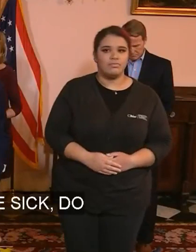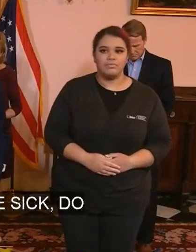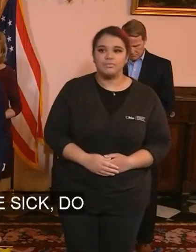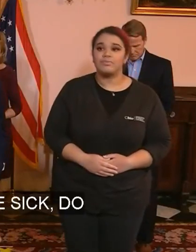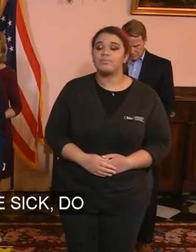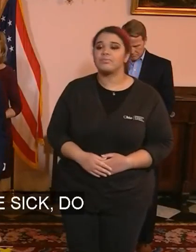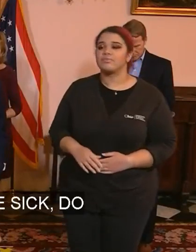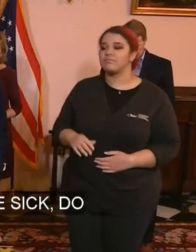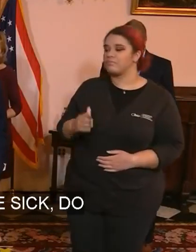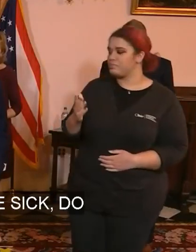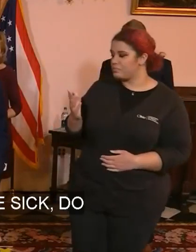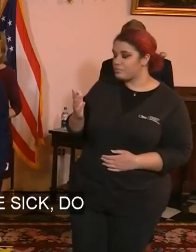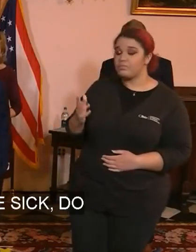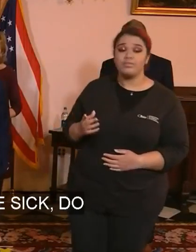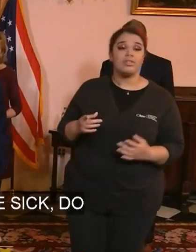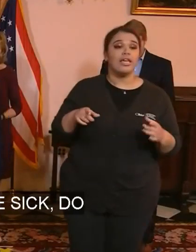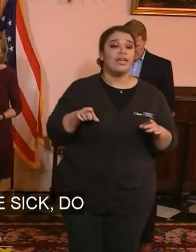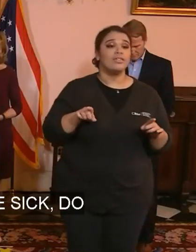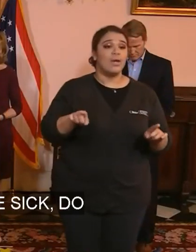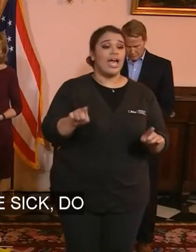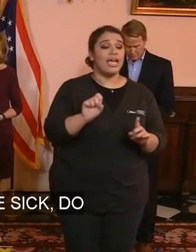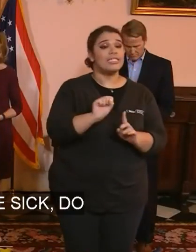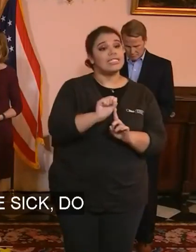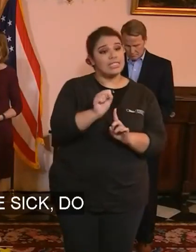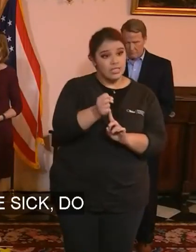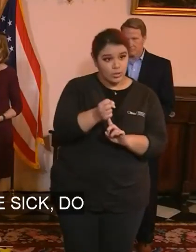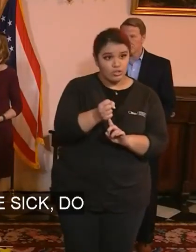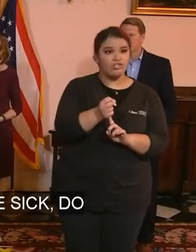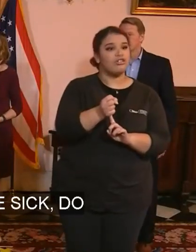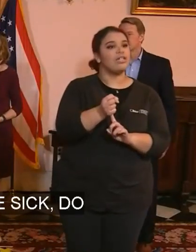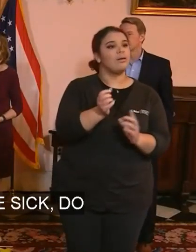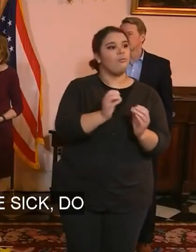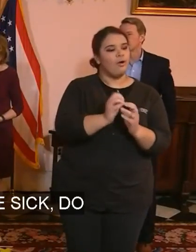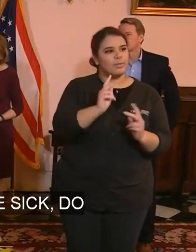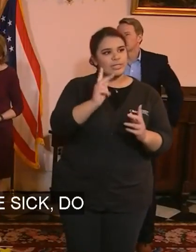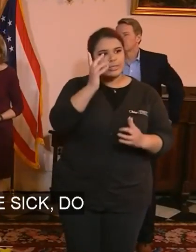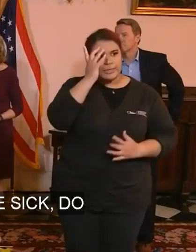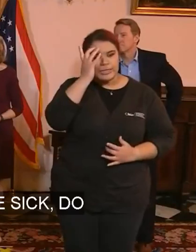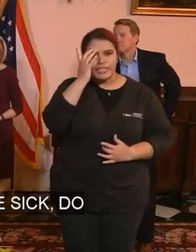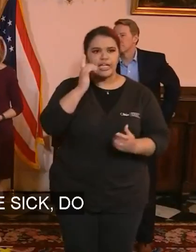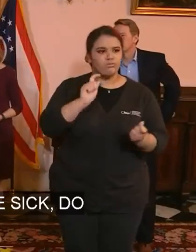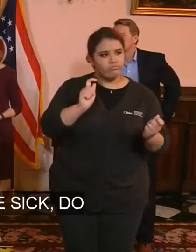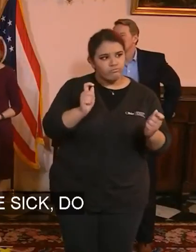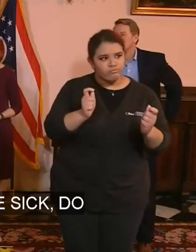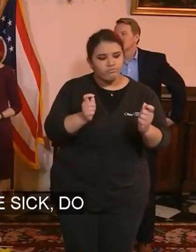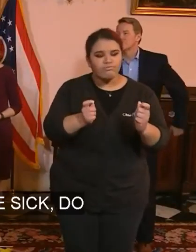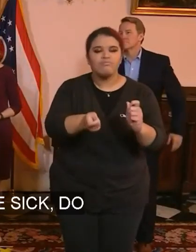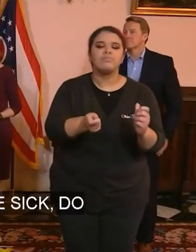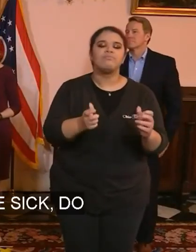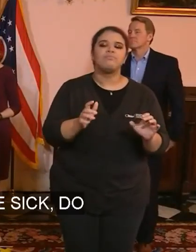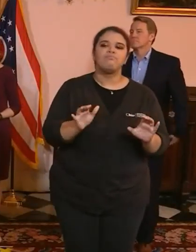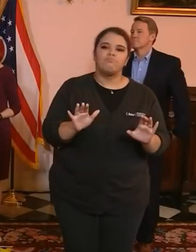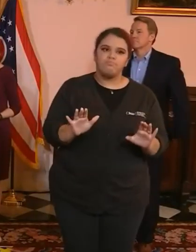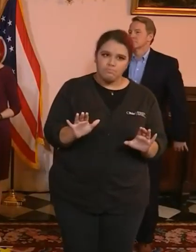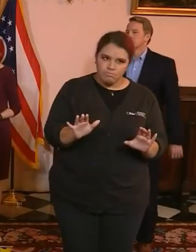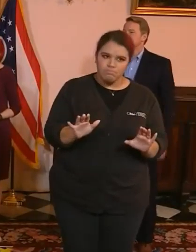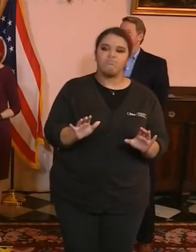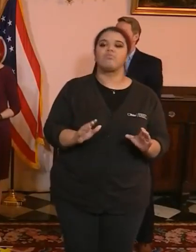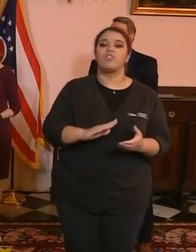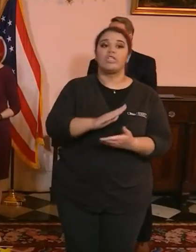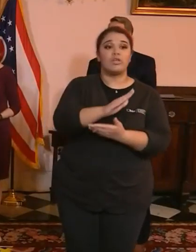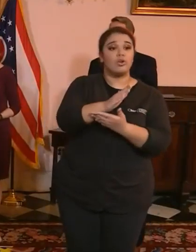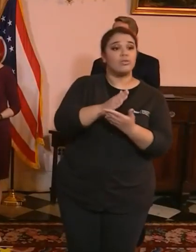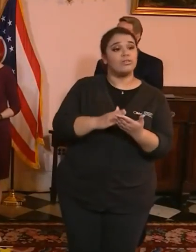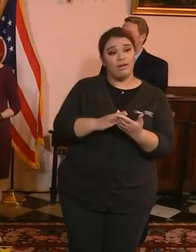So when this evolves, and as you're seeing it evolve around the world and country, there are some essential industries like our